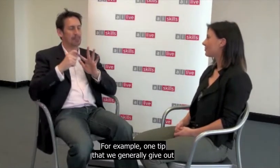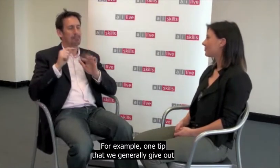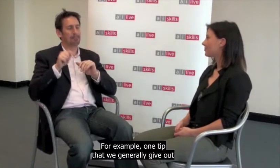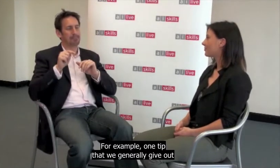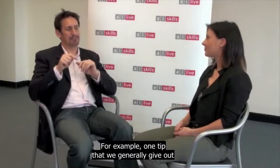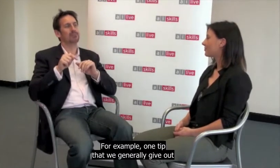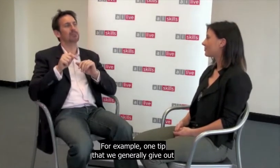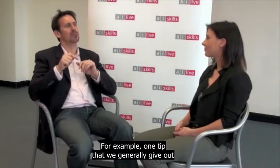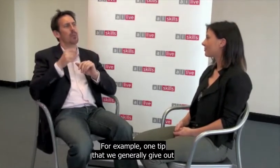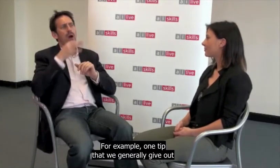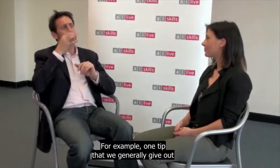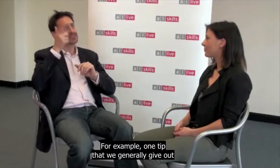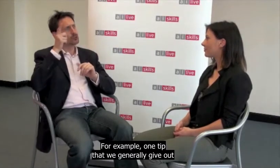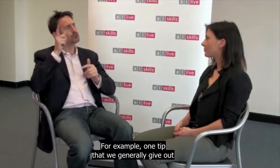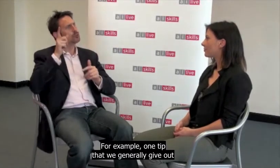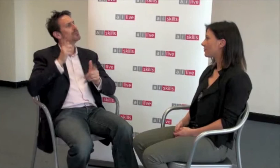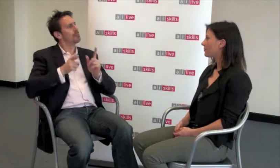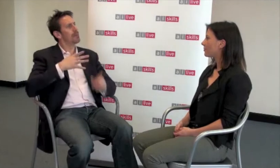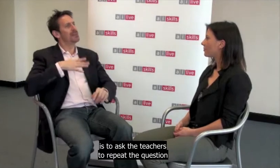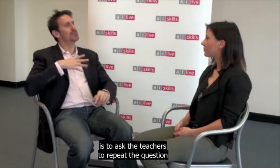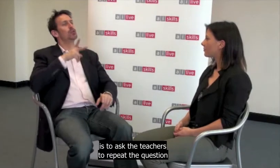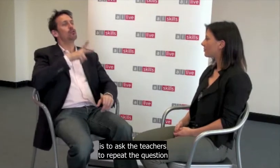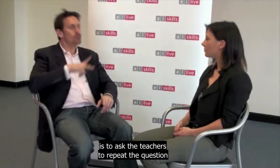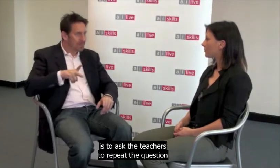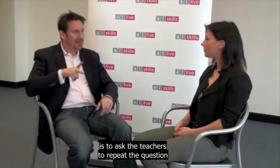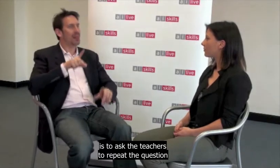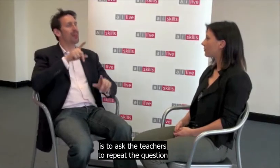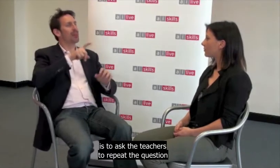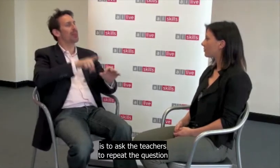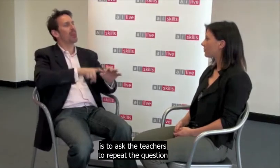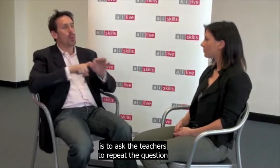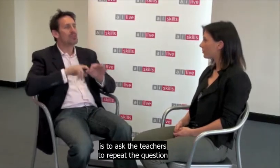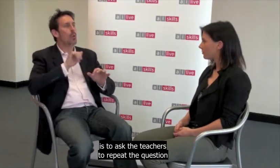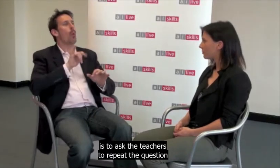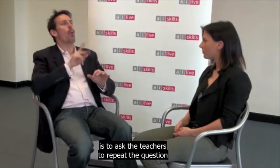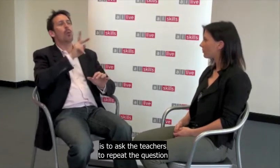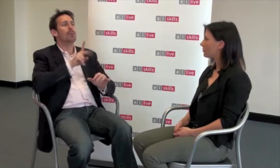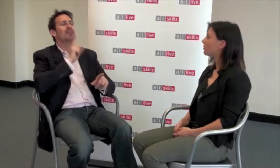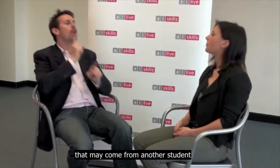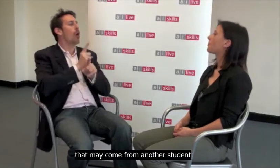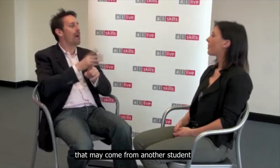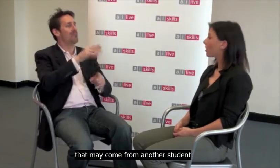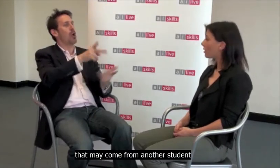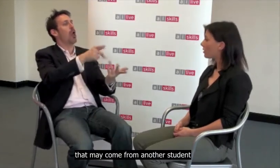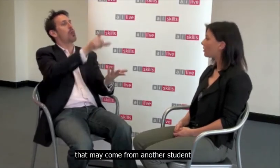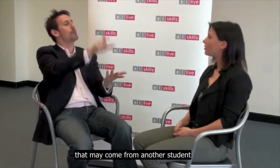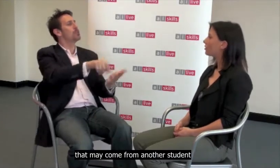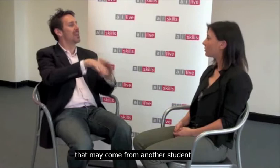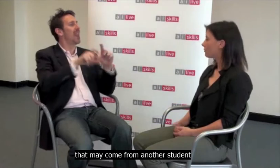one tip that we generally give out is to ask the teachers to repeat the question that may come from another student